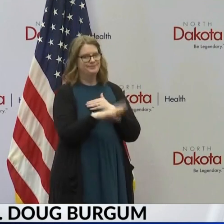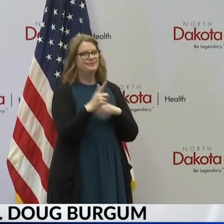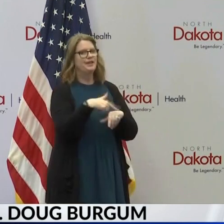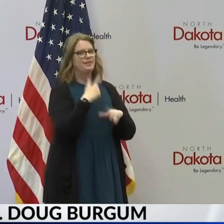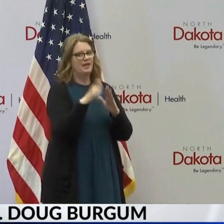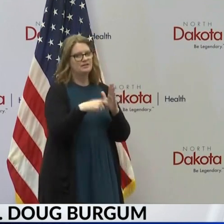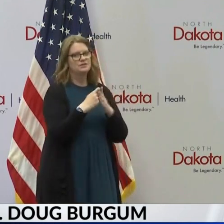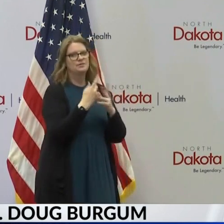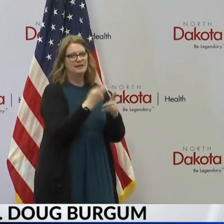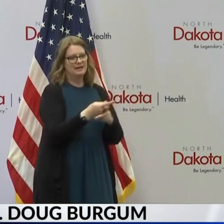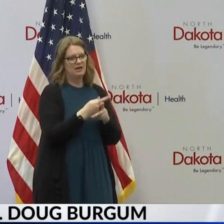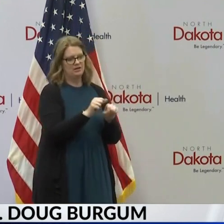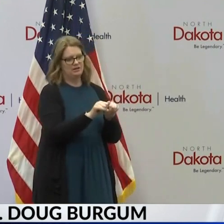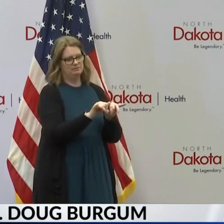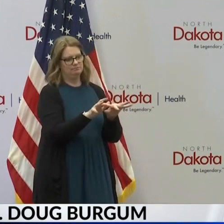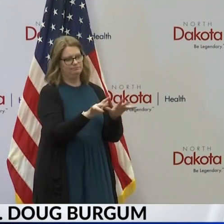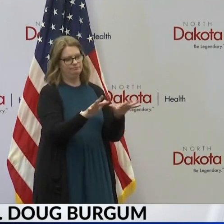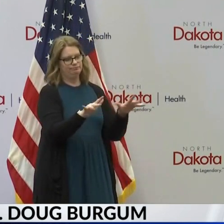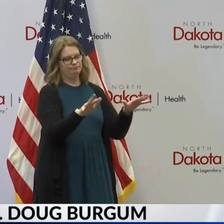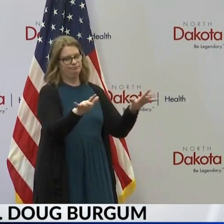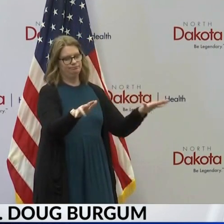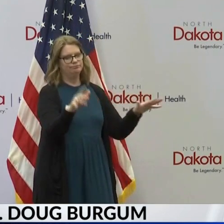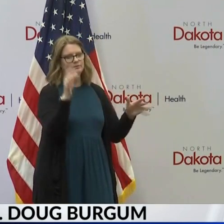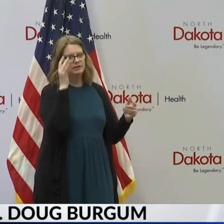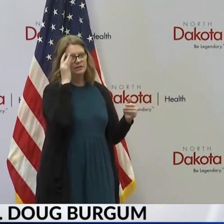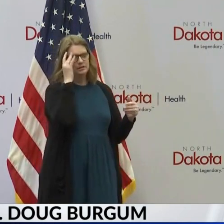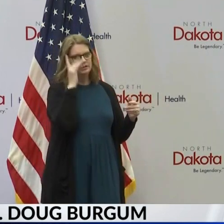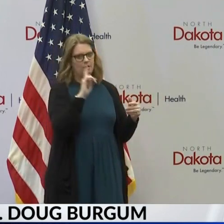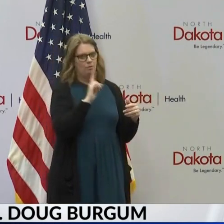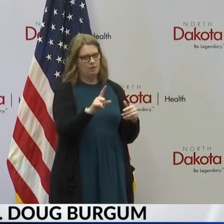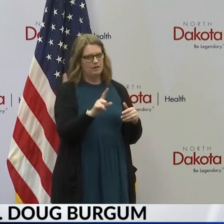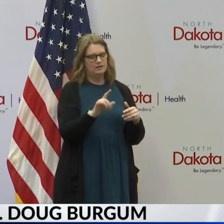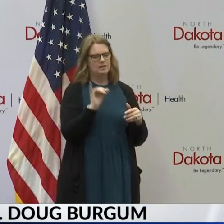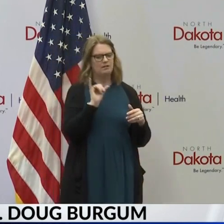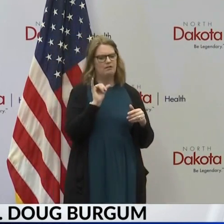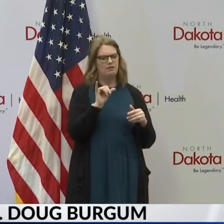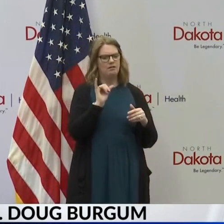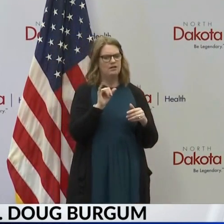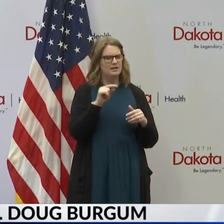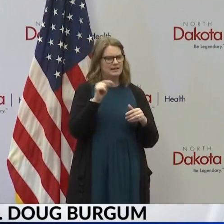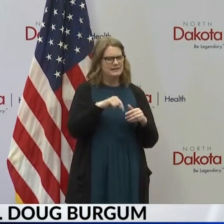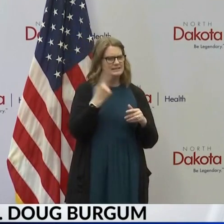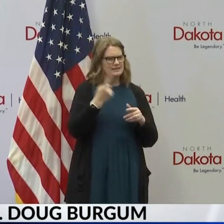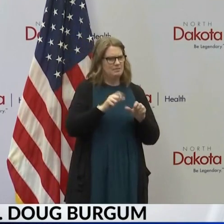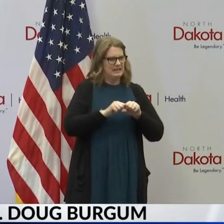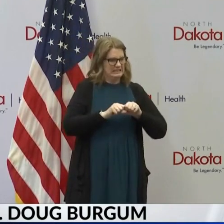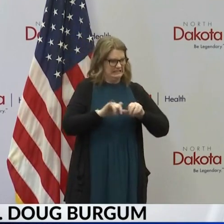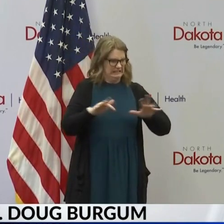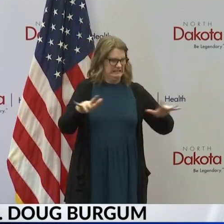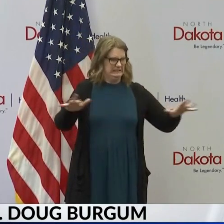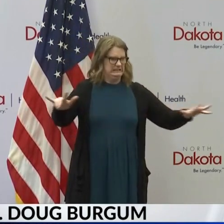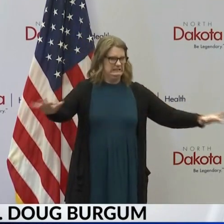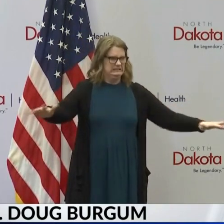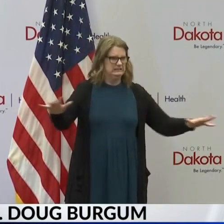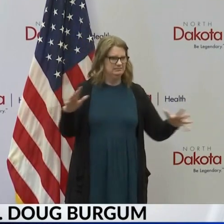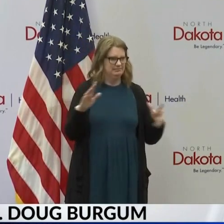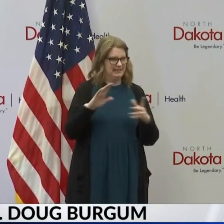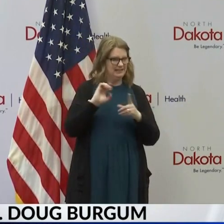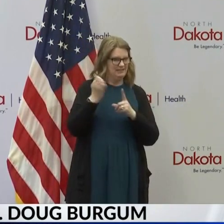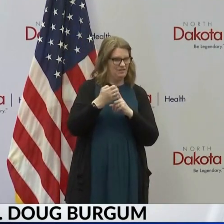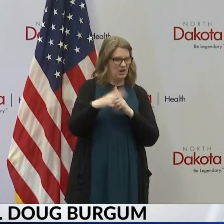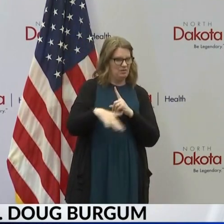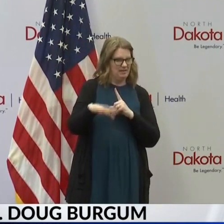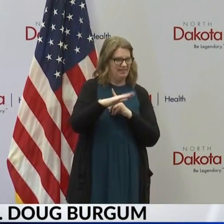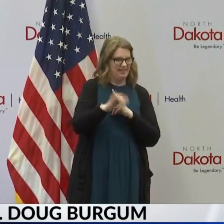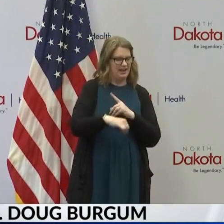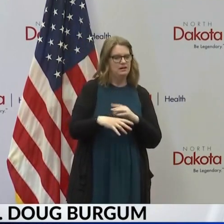debilitating quickly. And then we have to continue to understand that we're dealing with something that spreads rapidly in that environment.